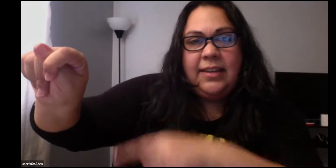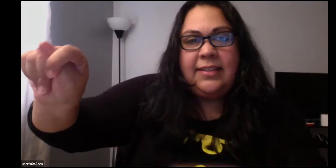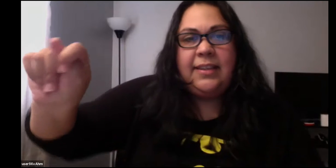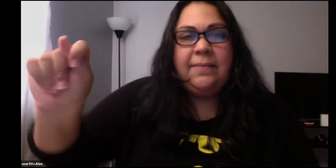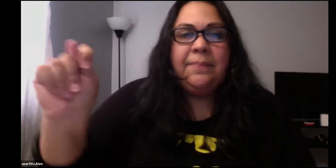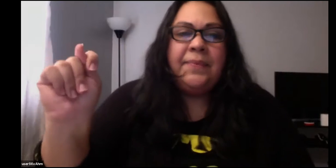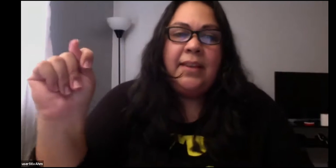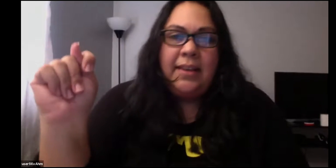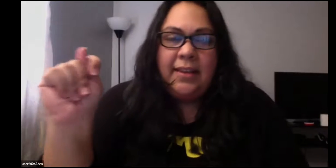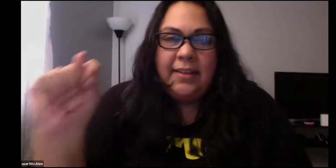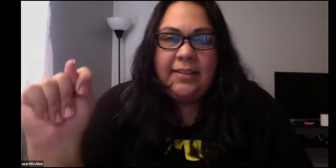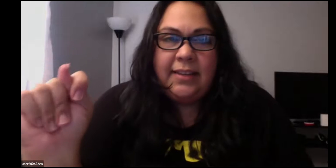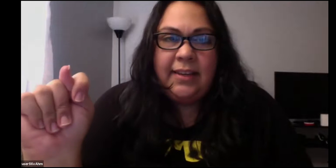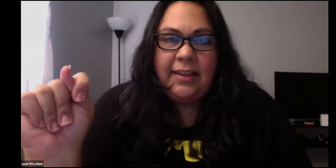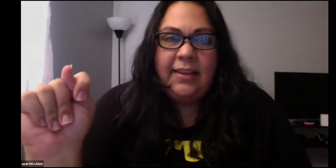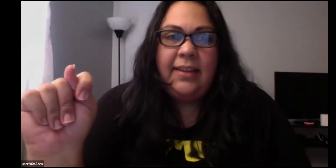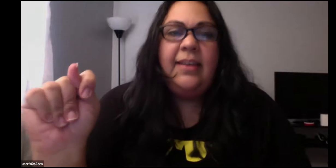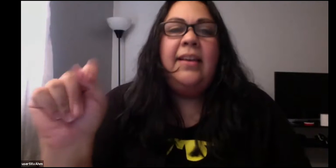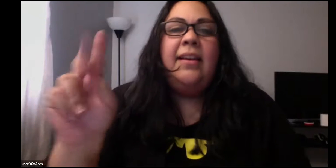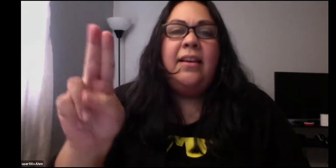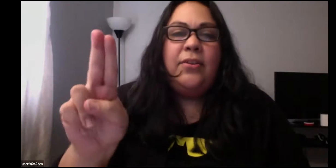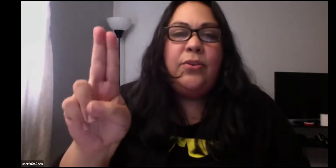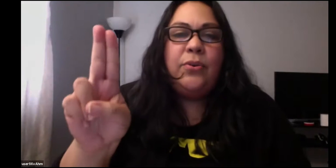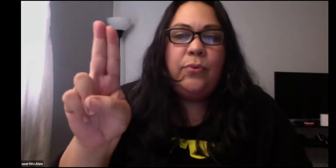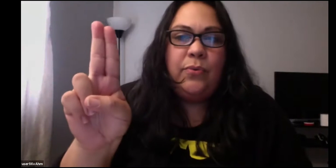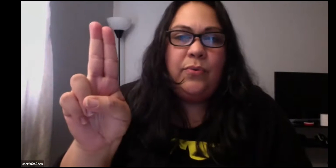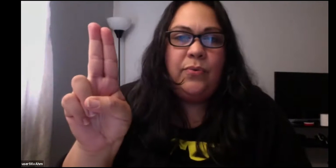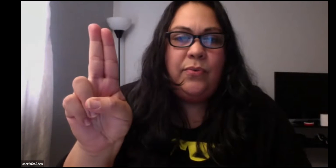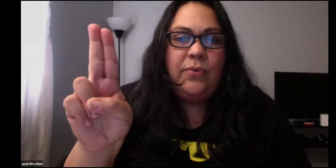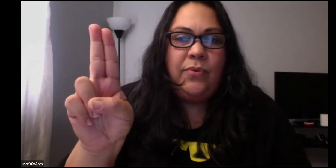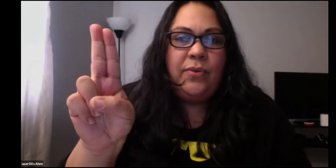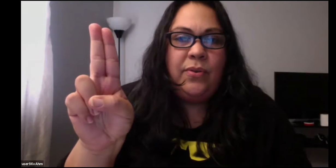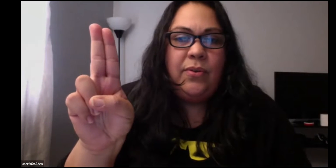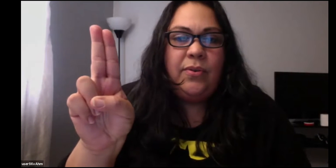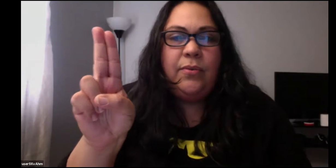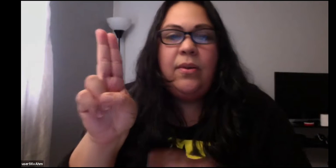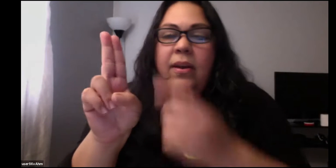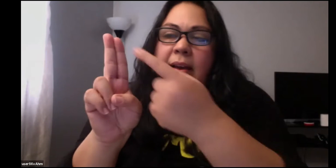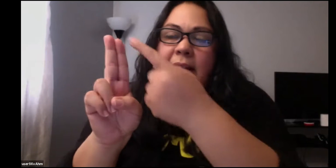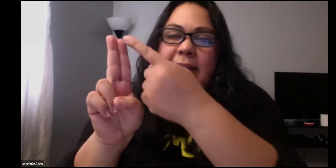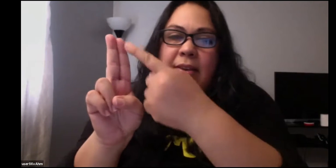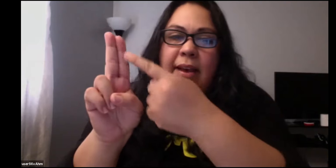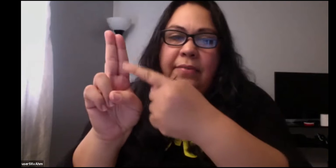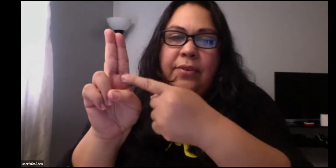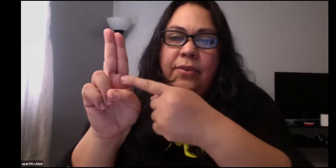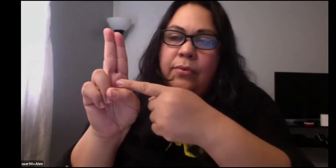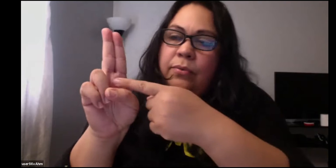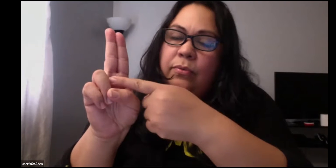T. T, U, U. It's like you have the U